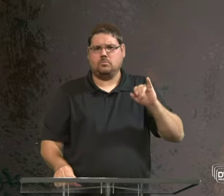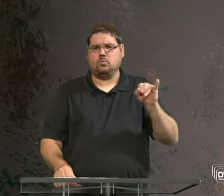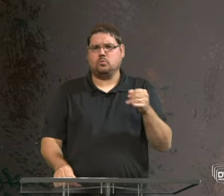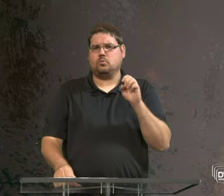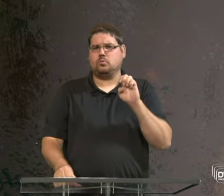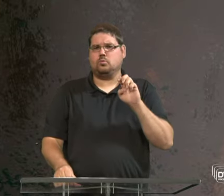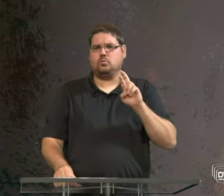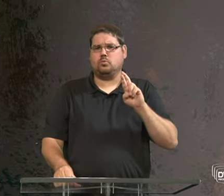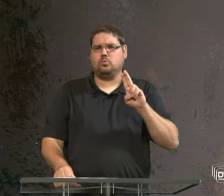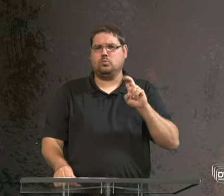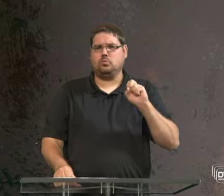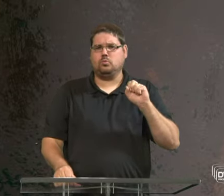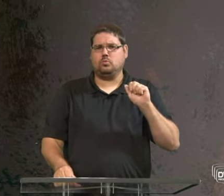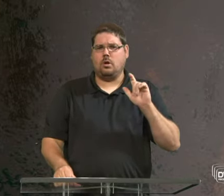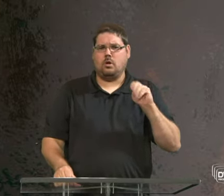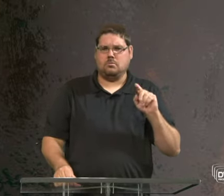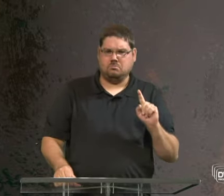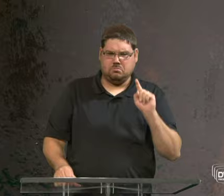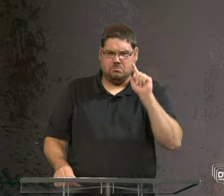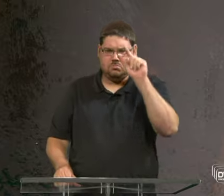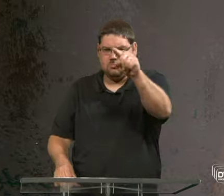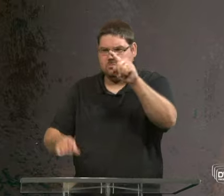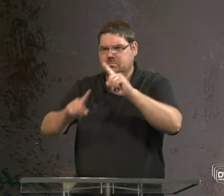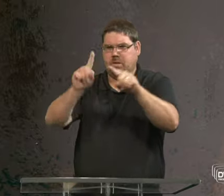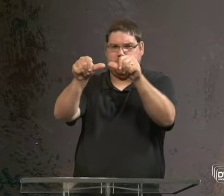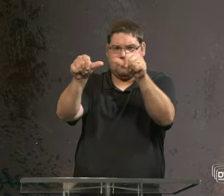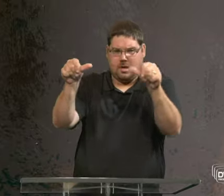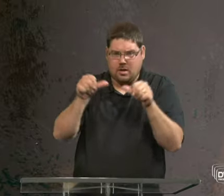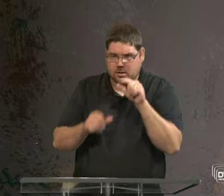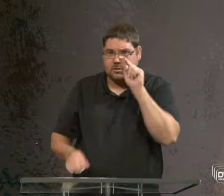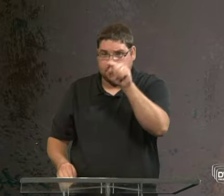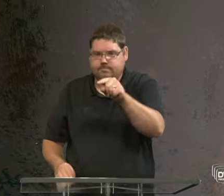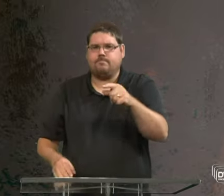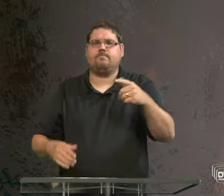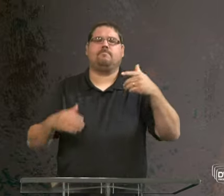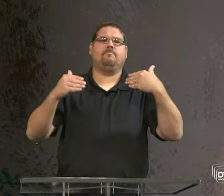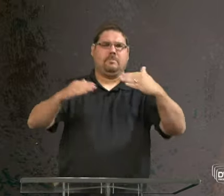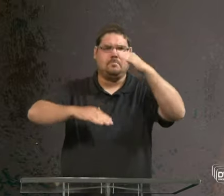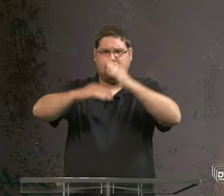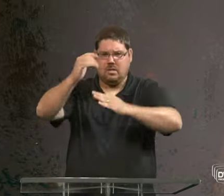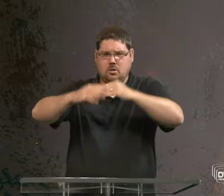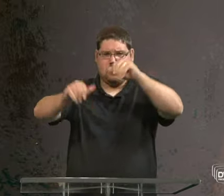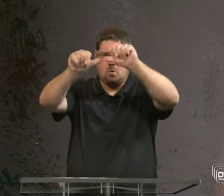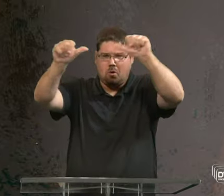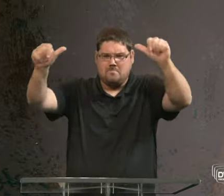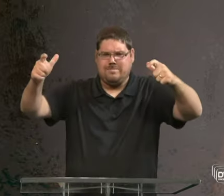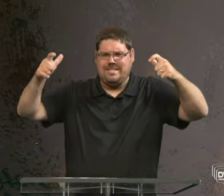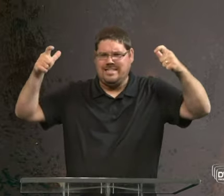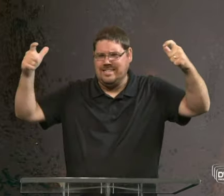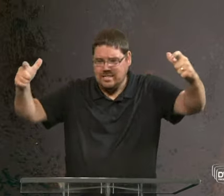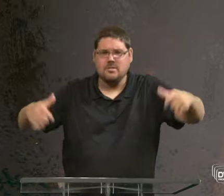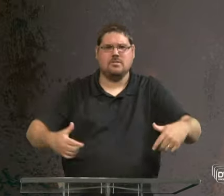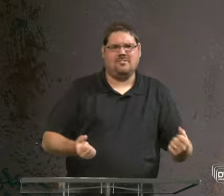He had gone to another town, and in this area, he had already built